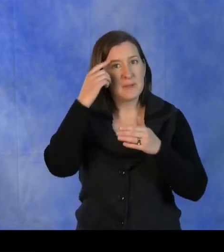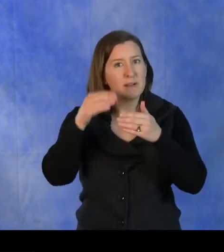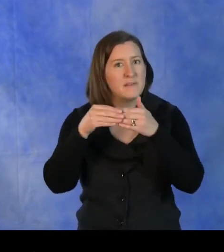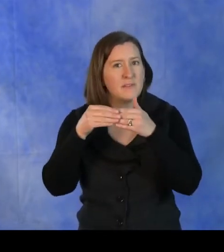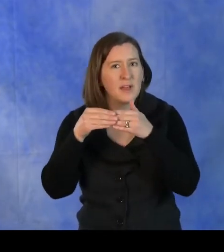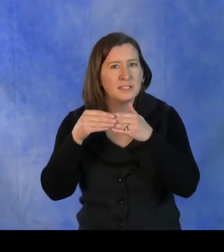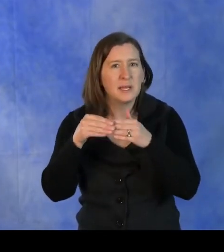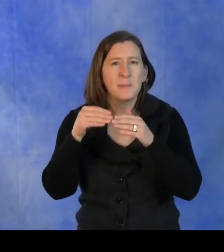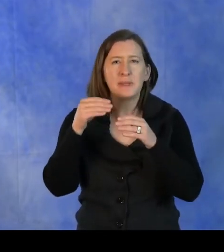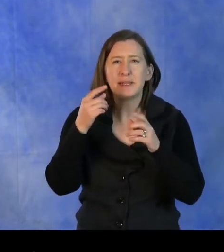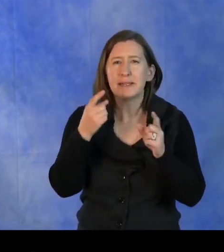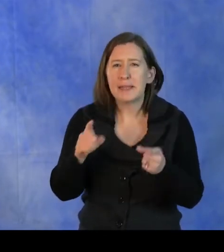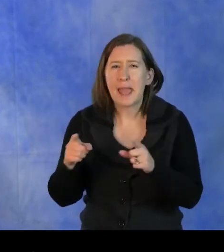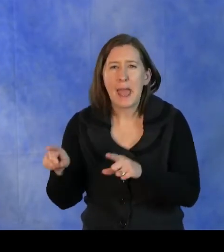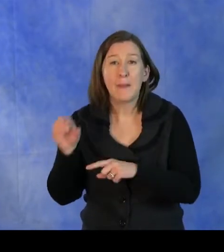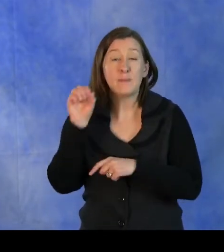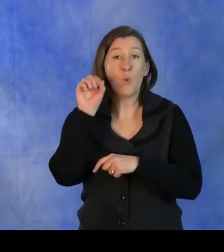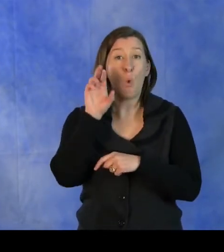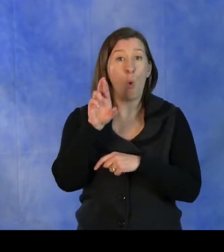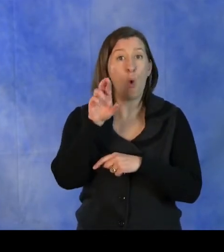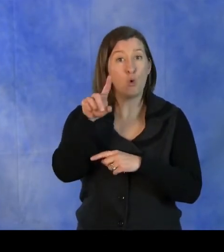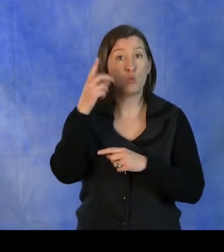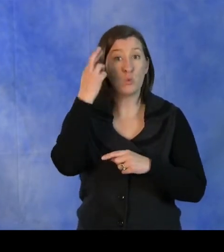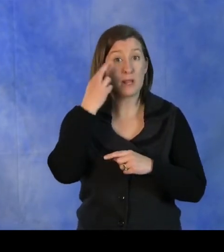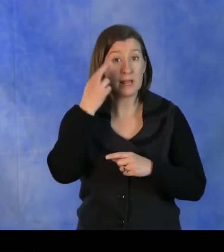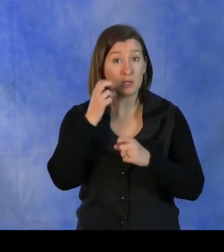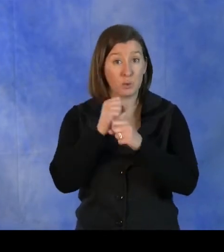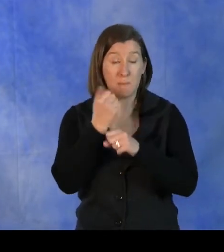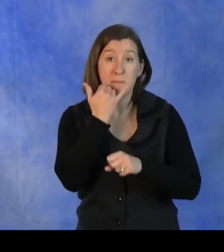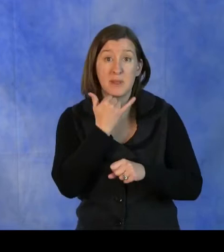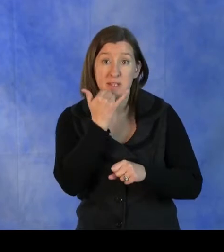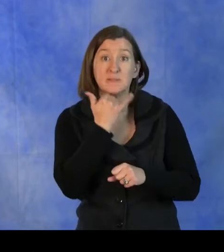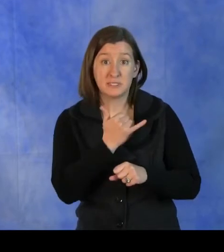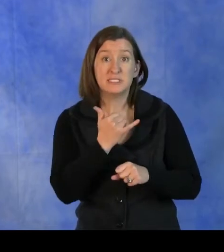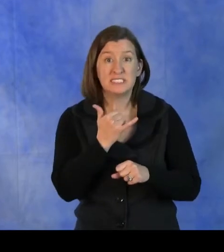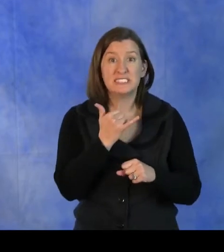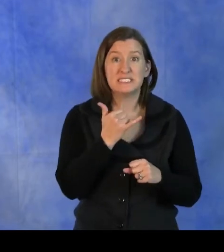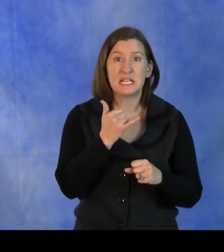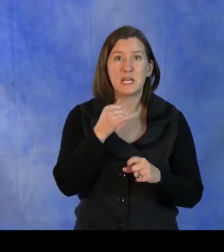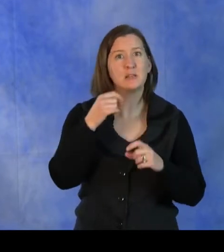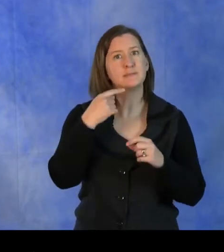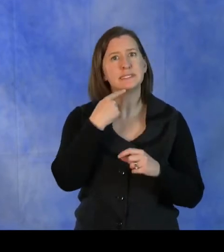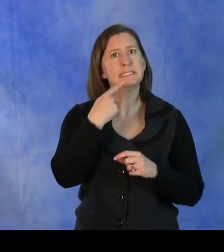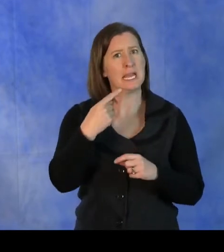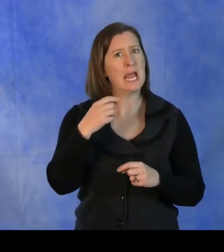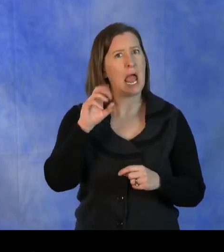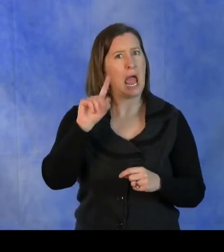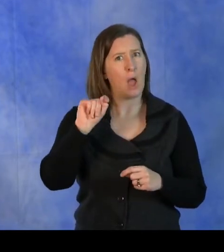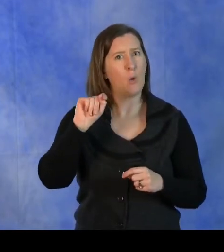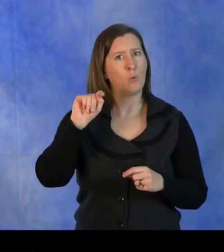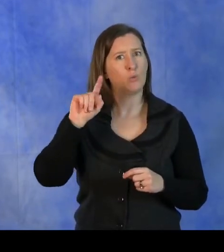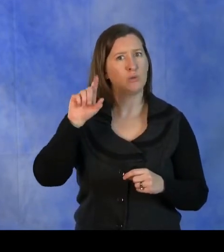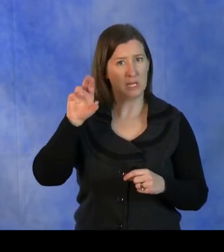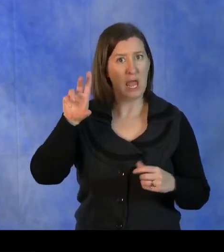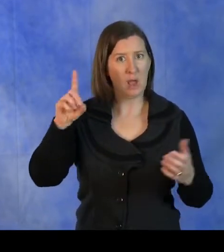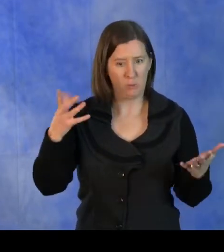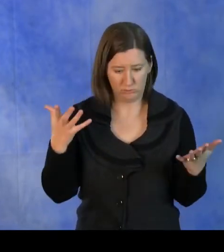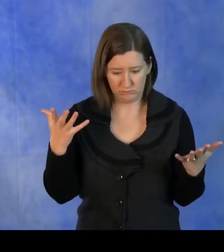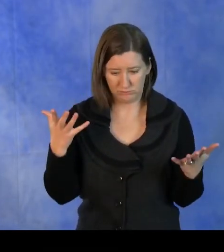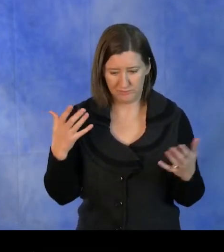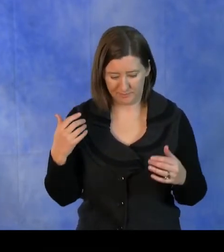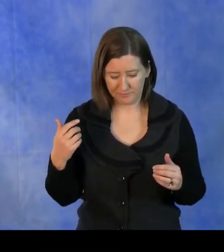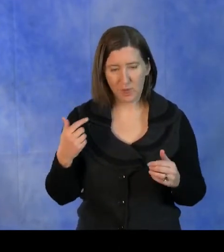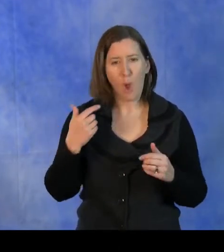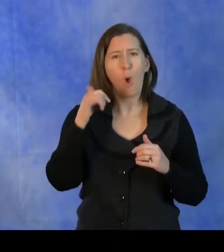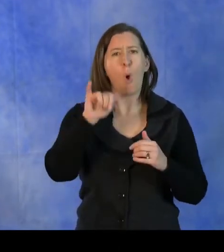If you have some mental flexibility of things that can happen and you realize that you've made a mistake, then you can tell the